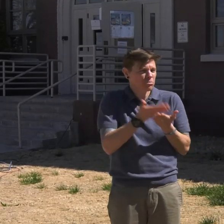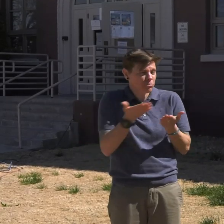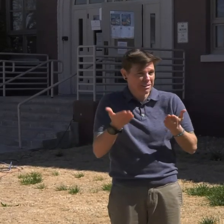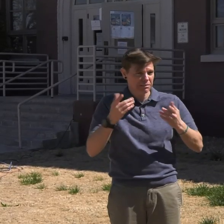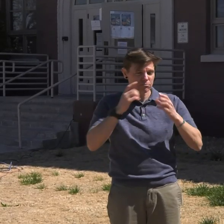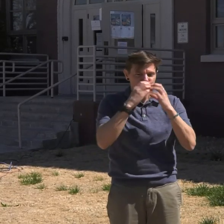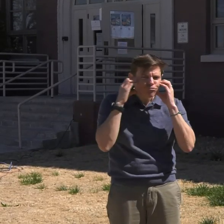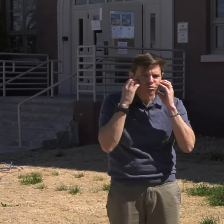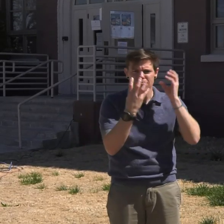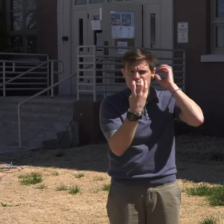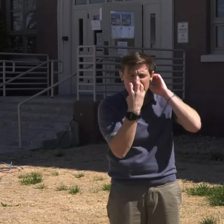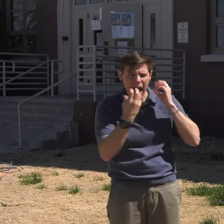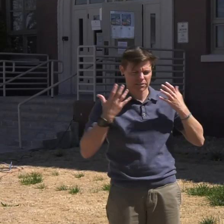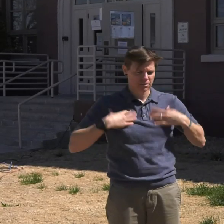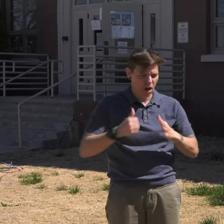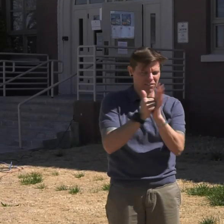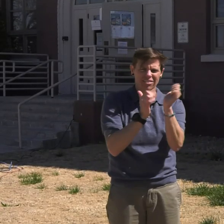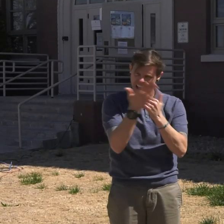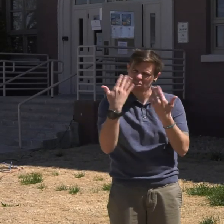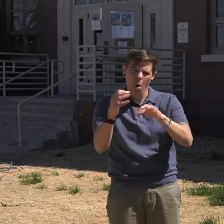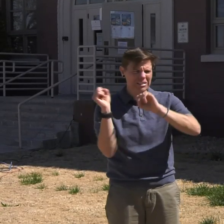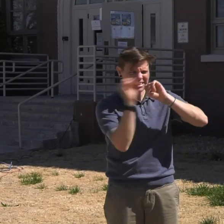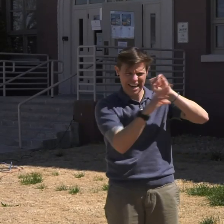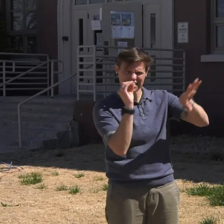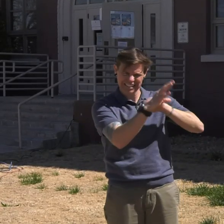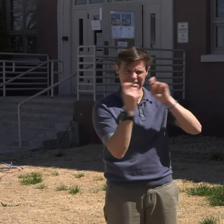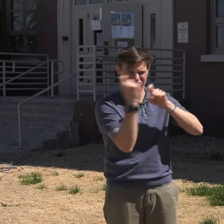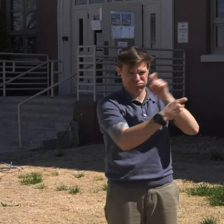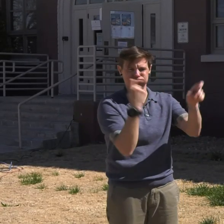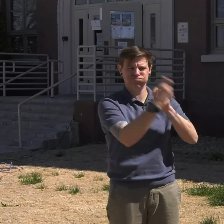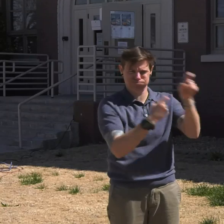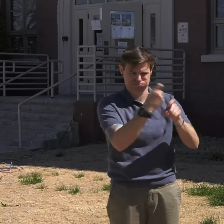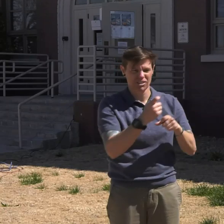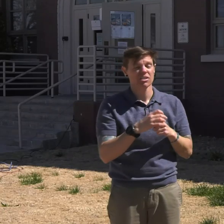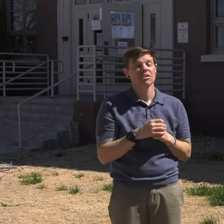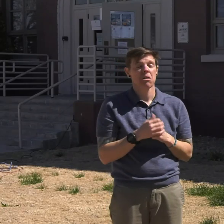general, visitations are no longer being allowed at all of our city's hospitals.